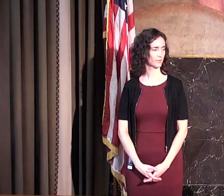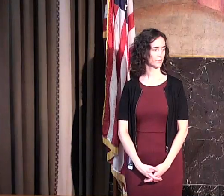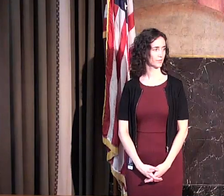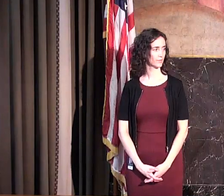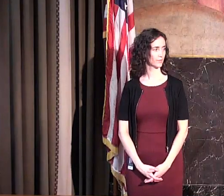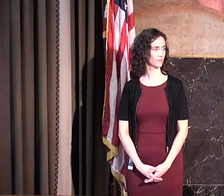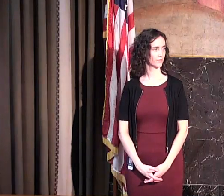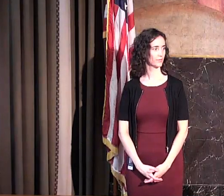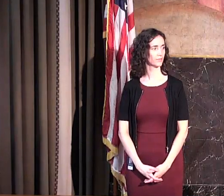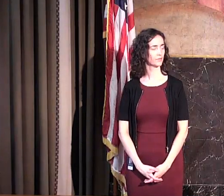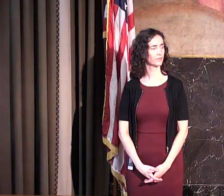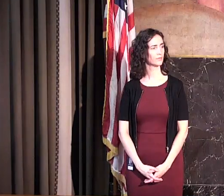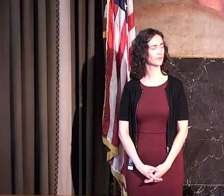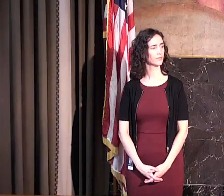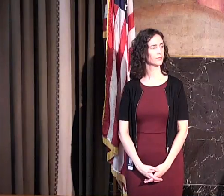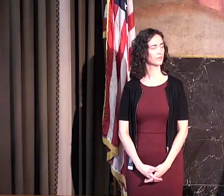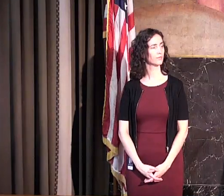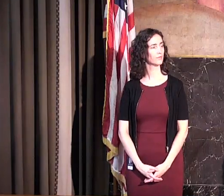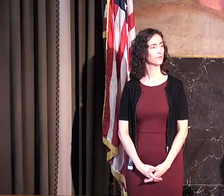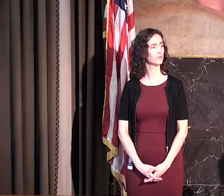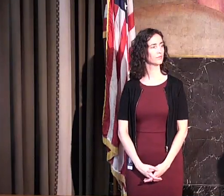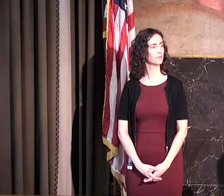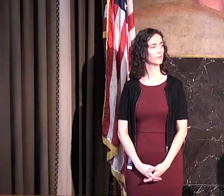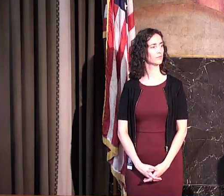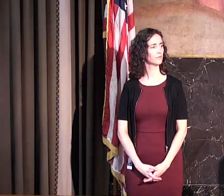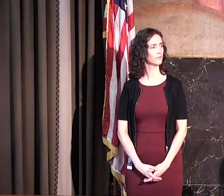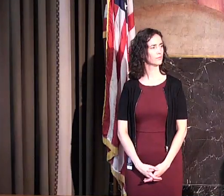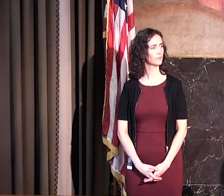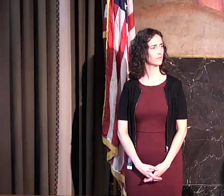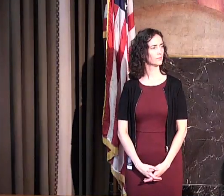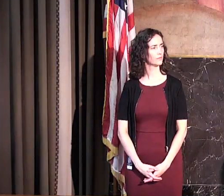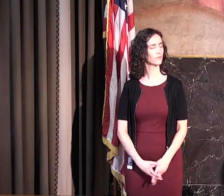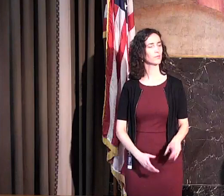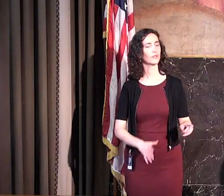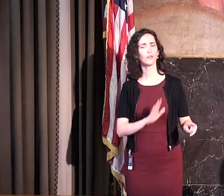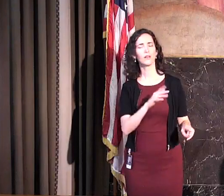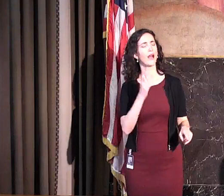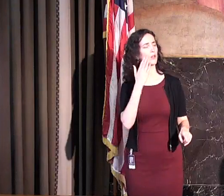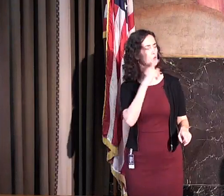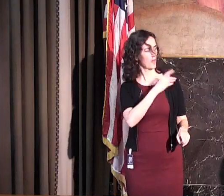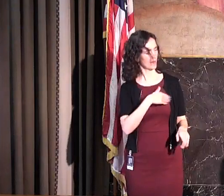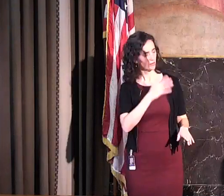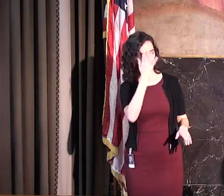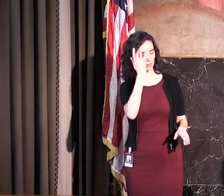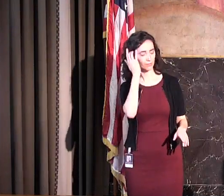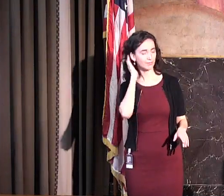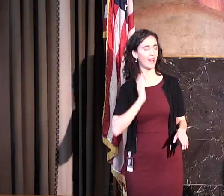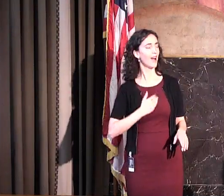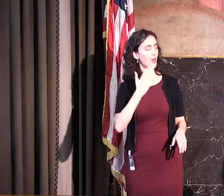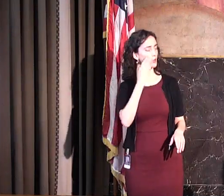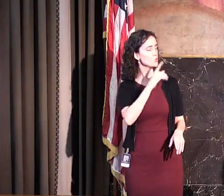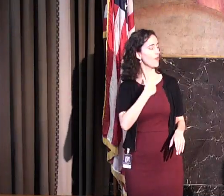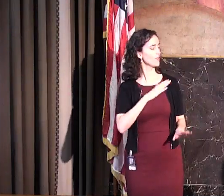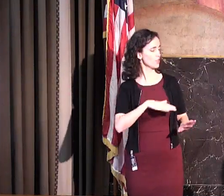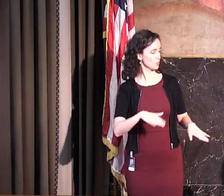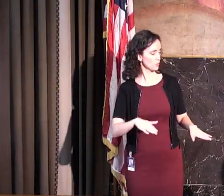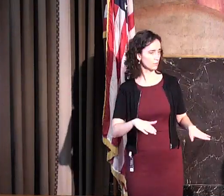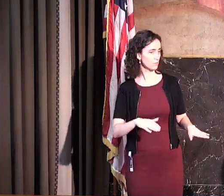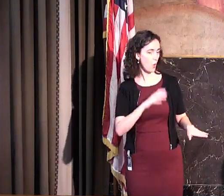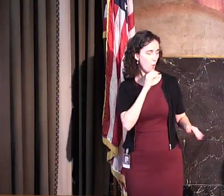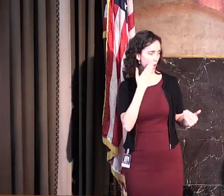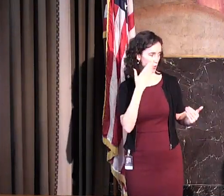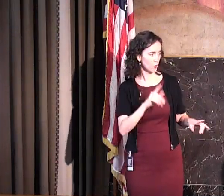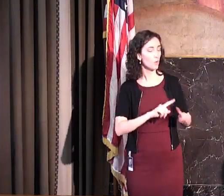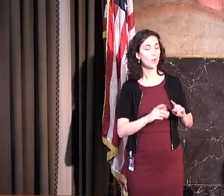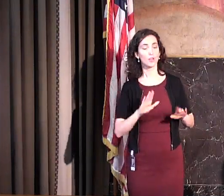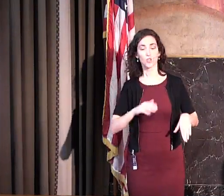I know you mentioned you have kids. I don't know how old they are, but we all know that children 12 and